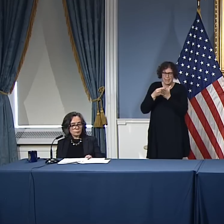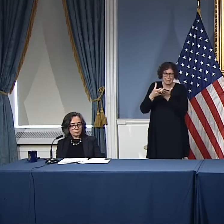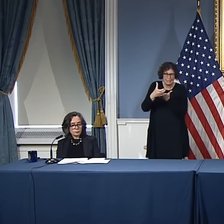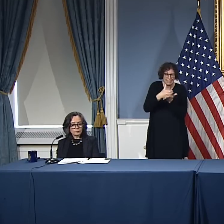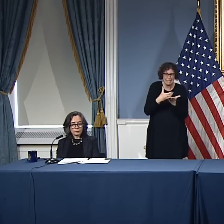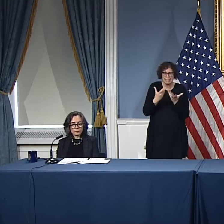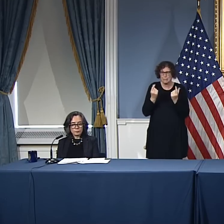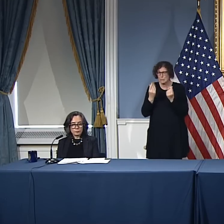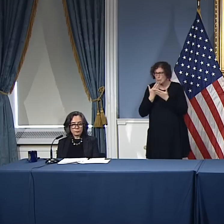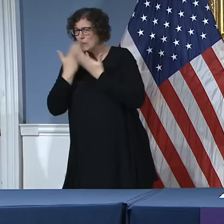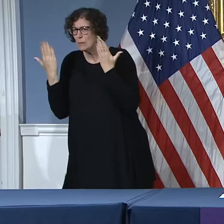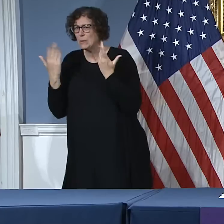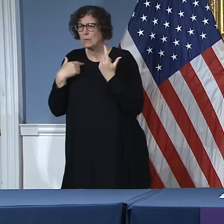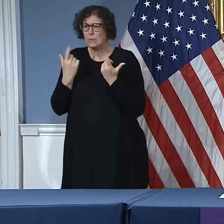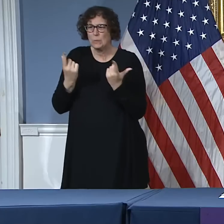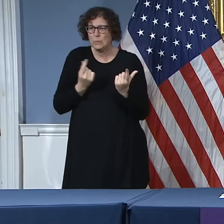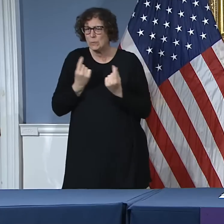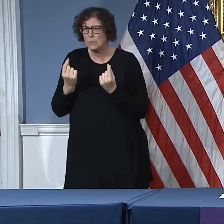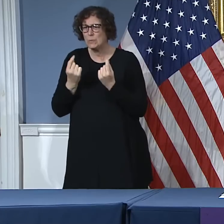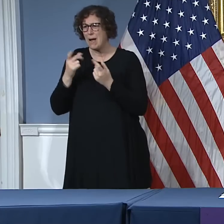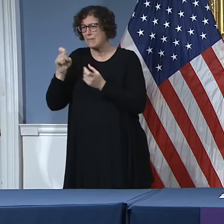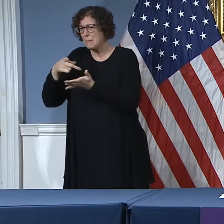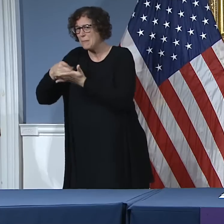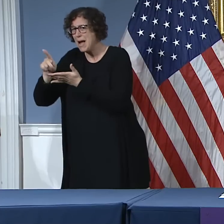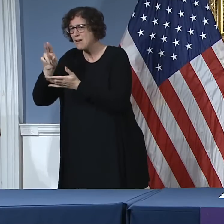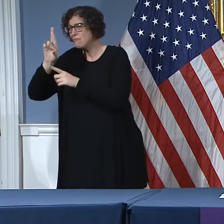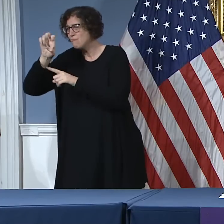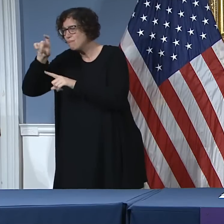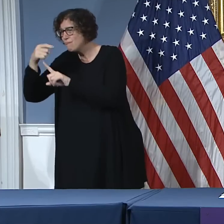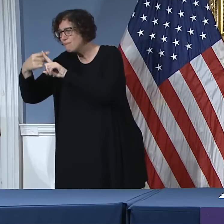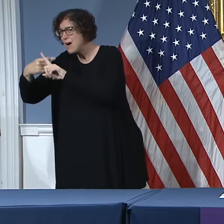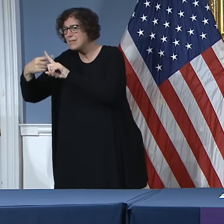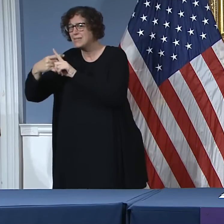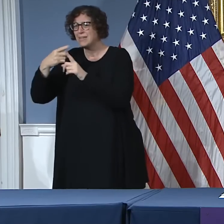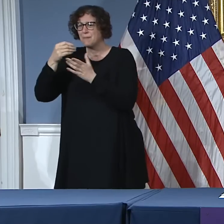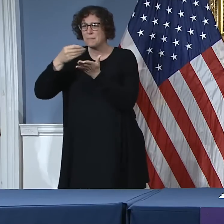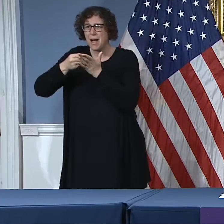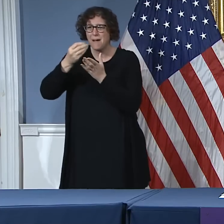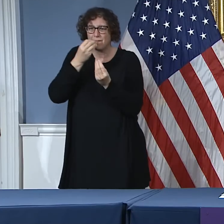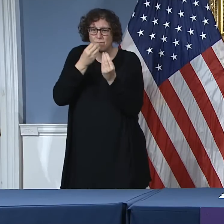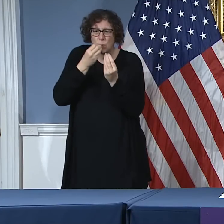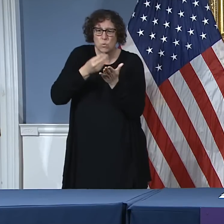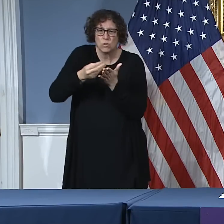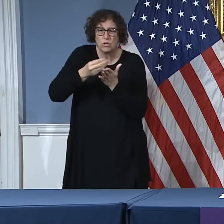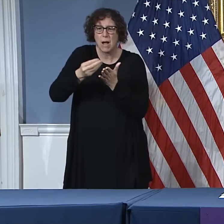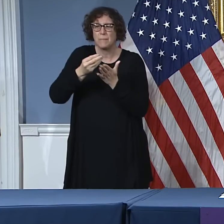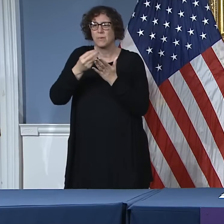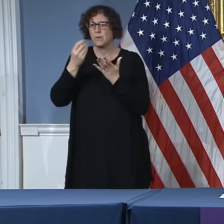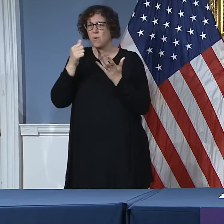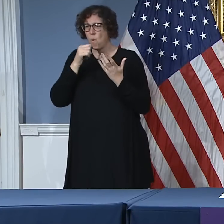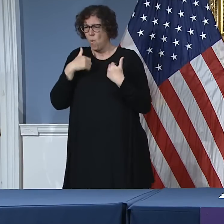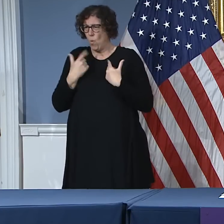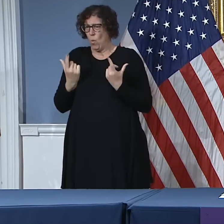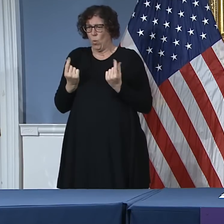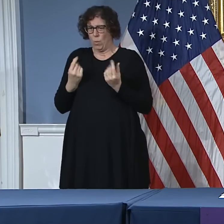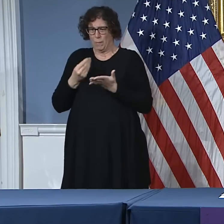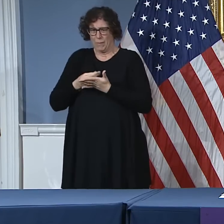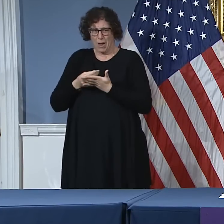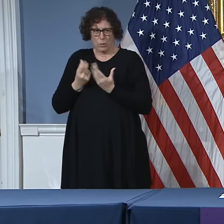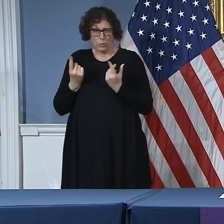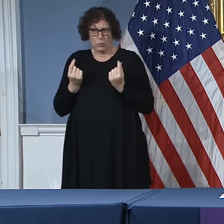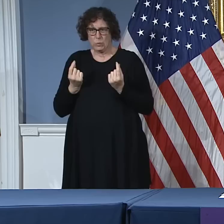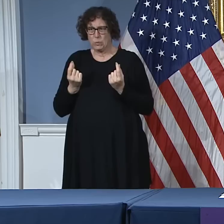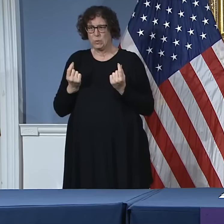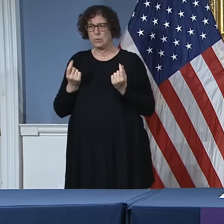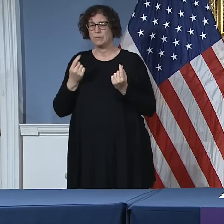It's a very painful situation. I'm glad you raised it, Alex, because this is, I think the gig workers are facing some of the toughest